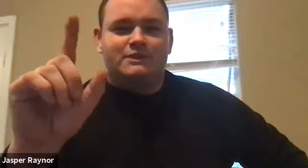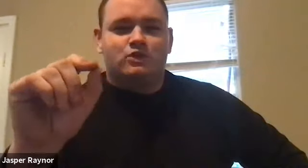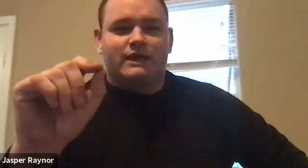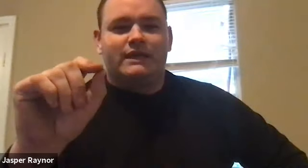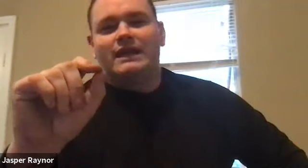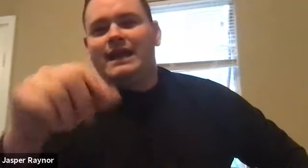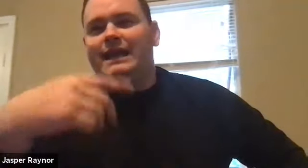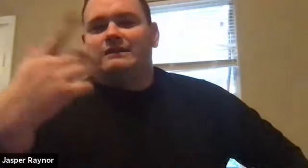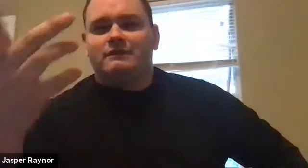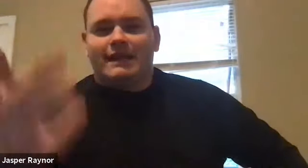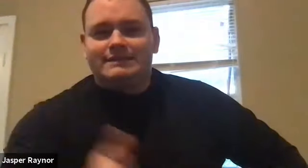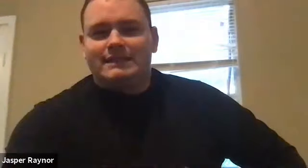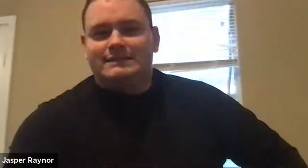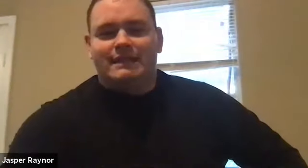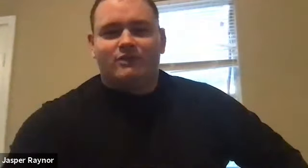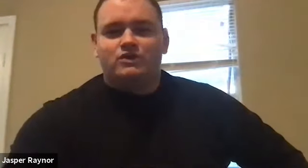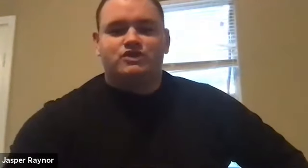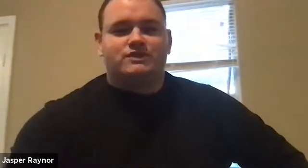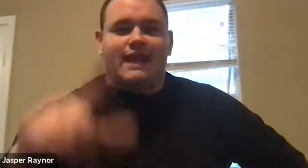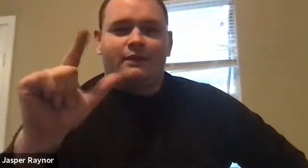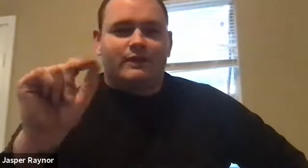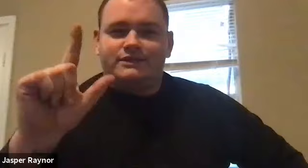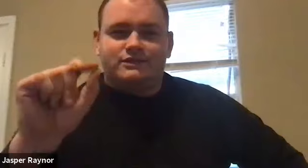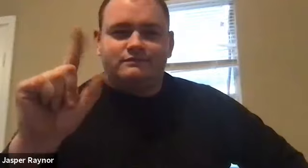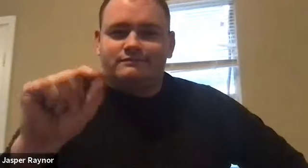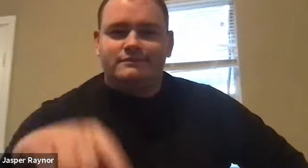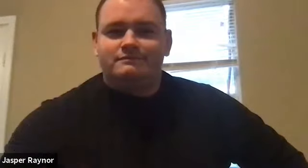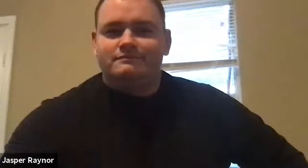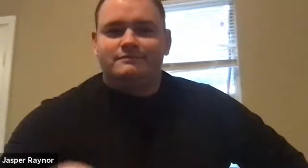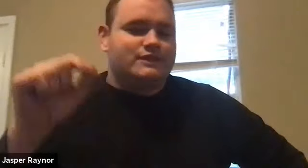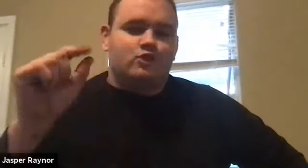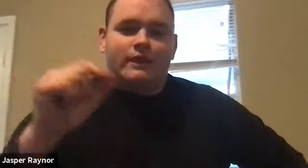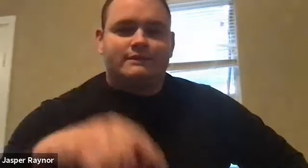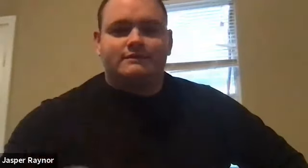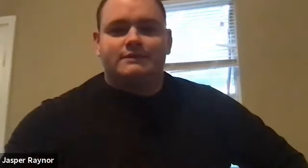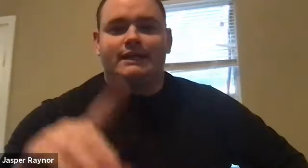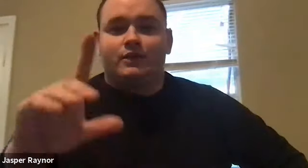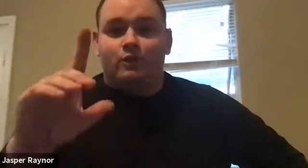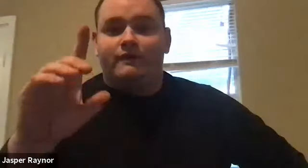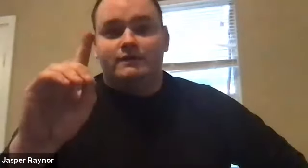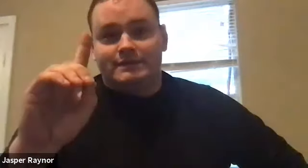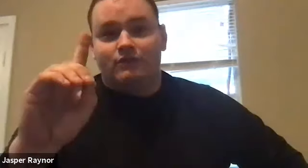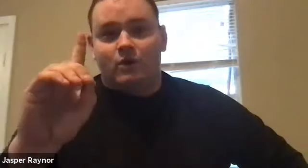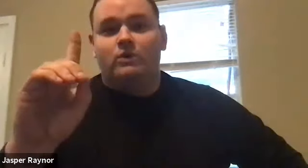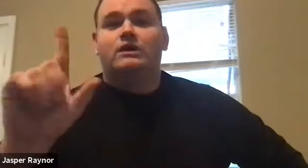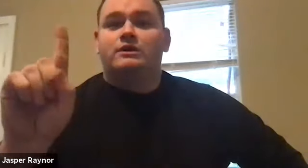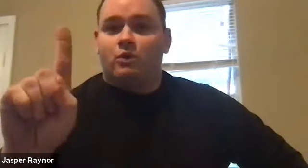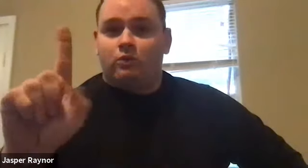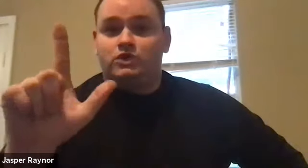It's 20, and laziness and deaf culture just got it where they say 20 instead of doing the 0 or